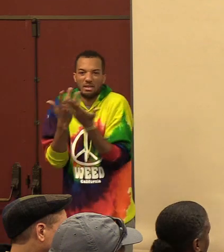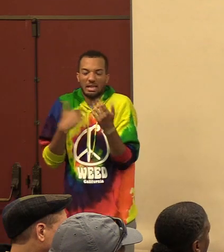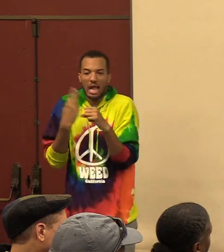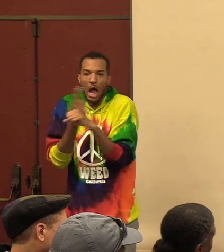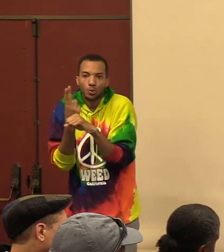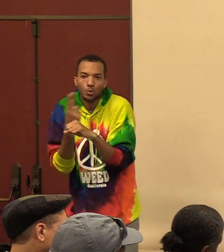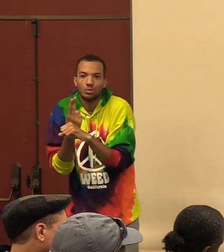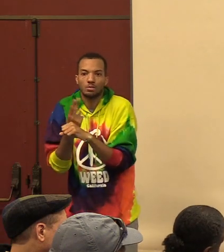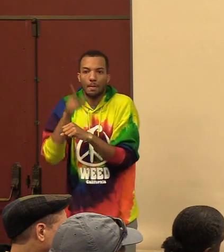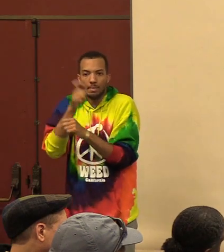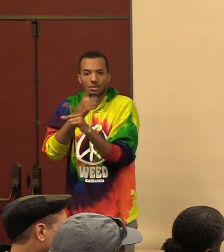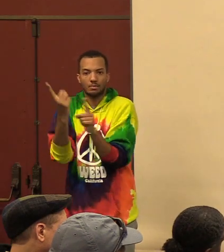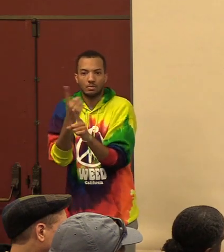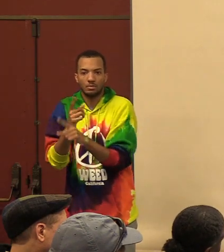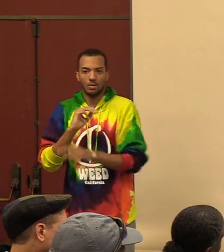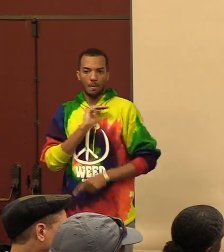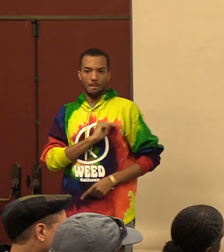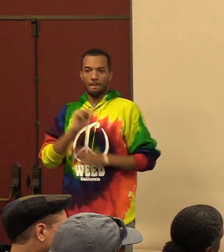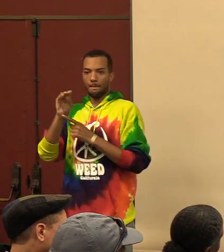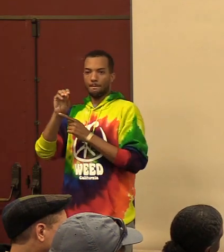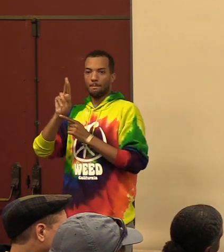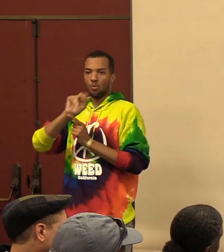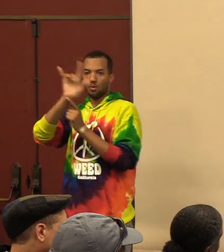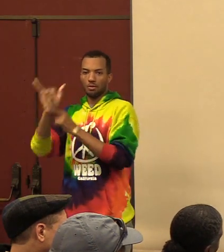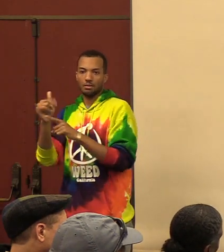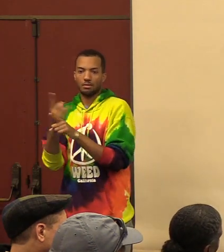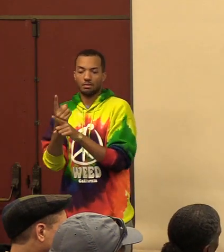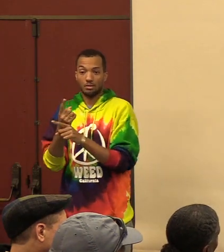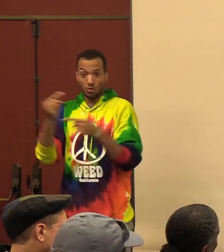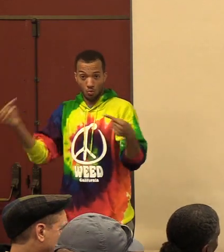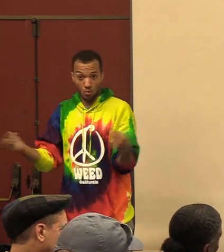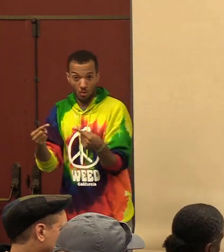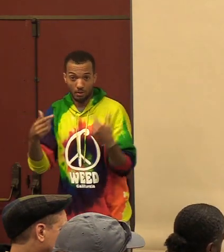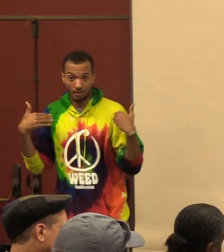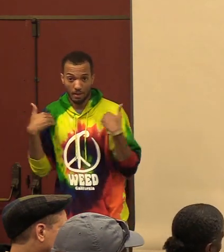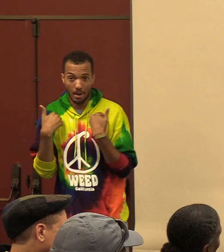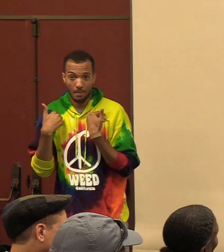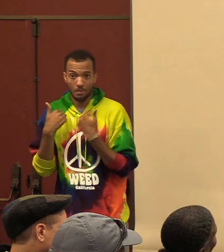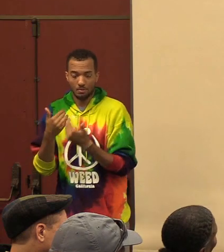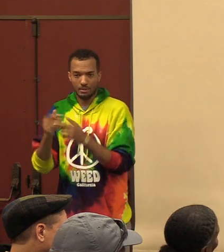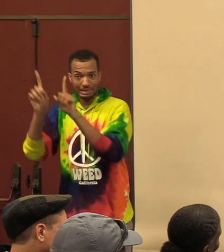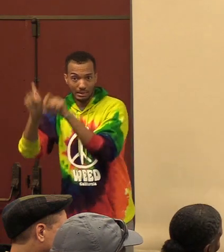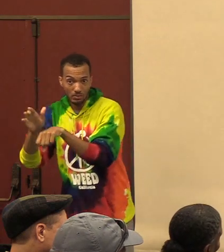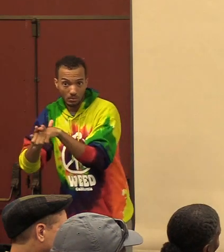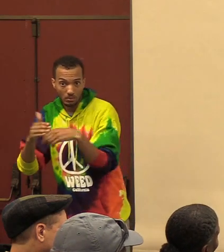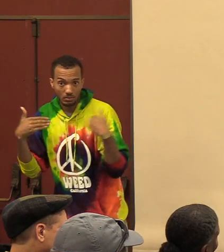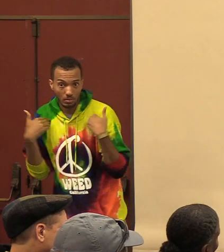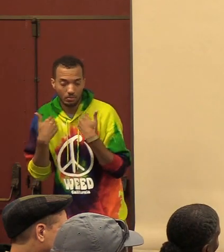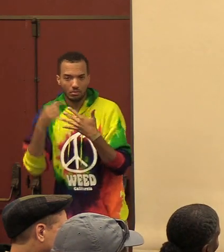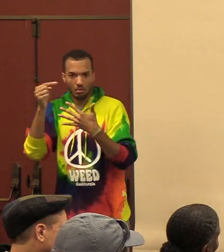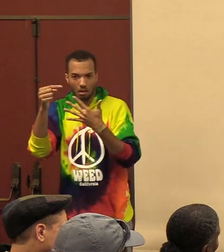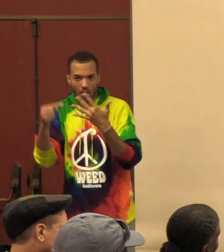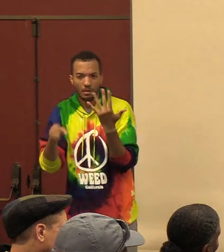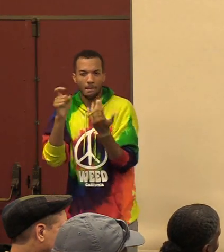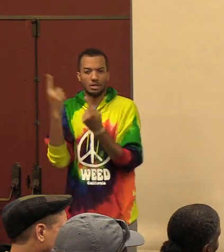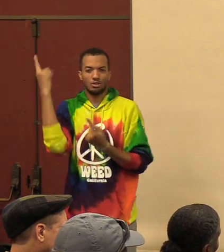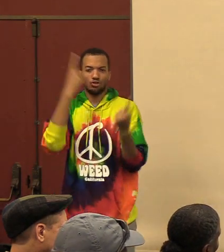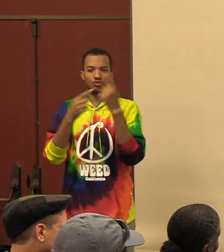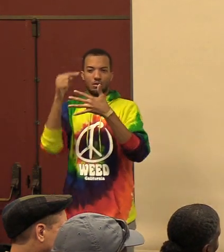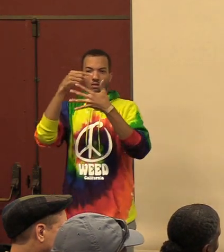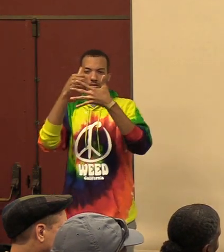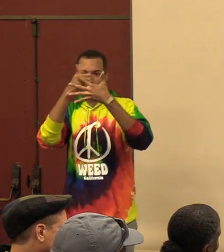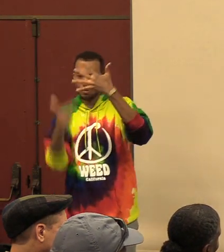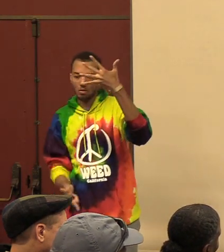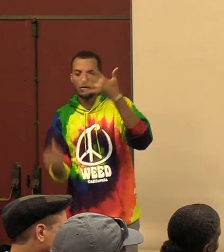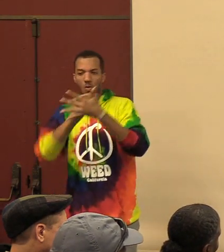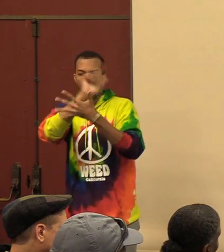skin. Where is it coming from? Are they hurting animals? Are they testing? Are they doing all this kind of, I mean, because you can't just